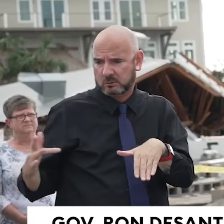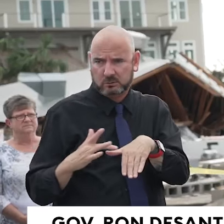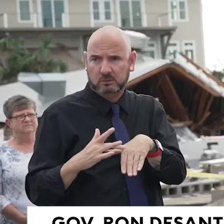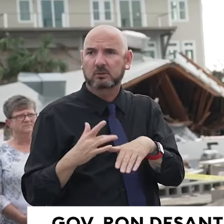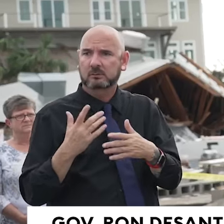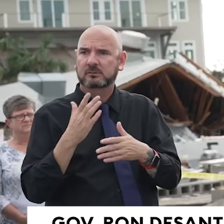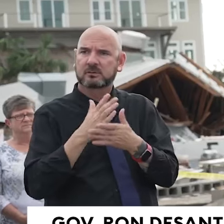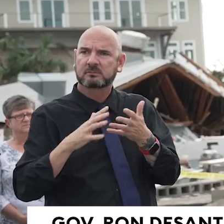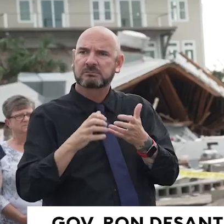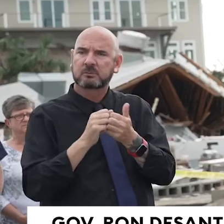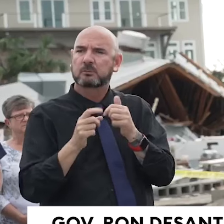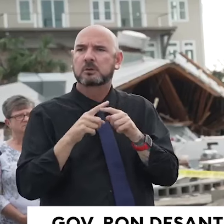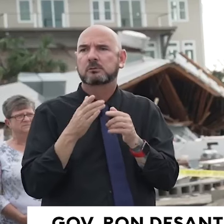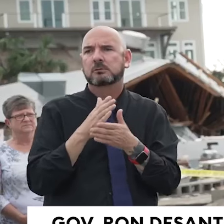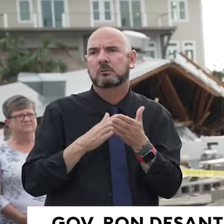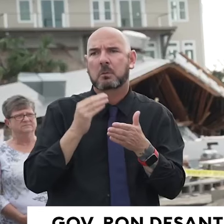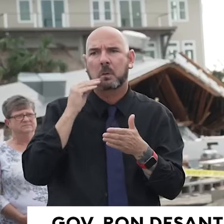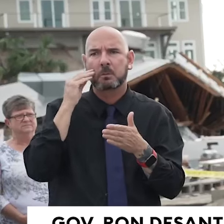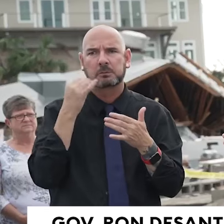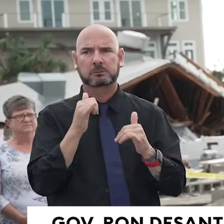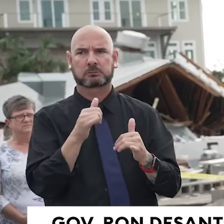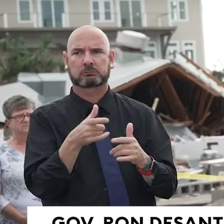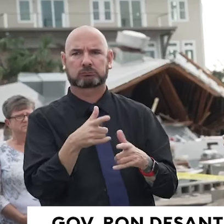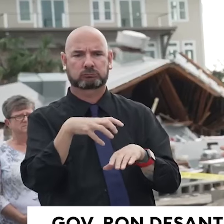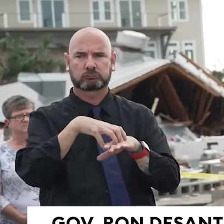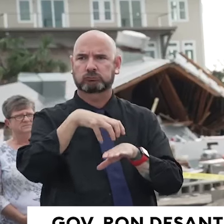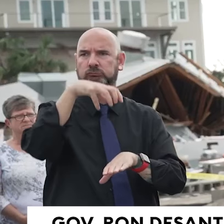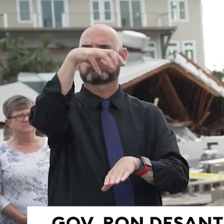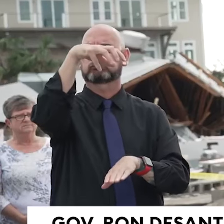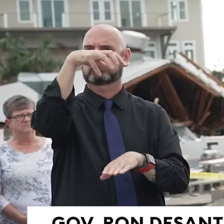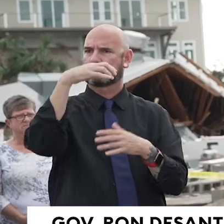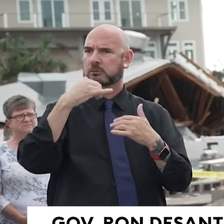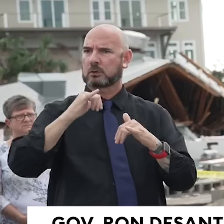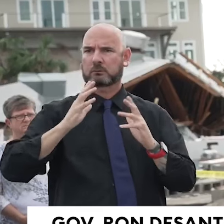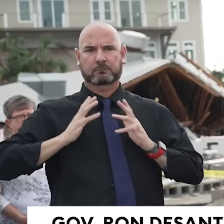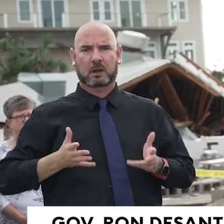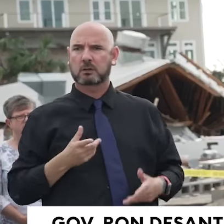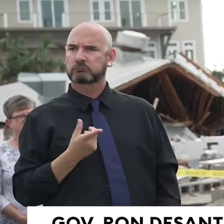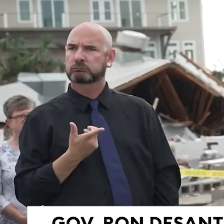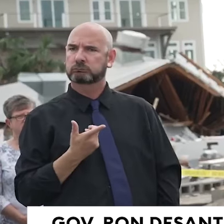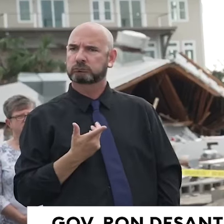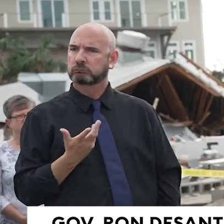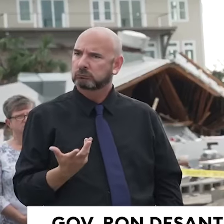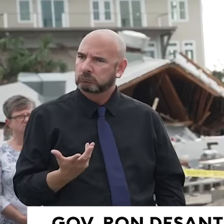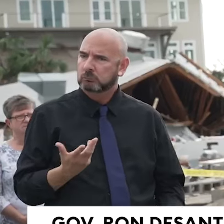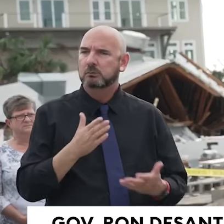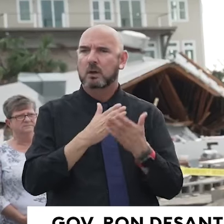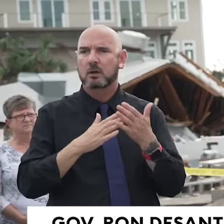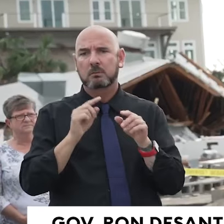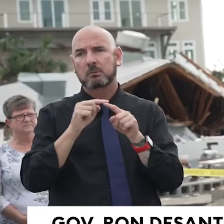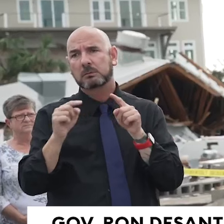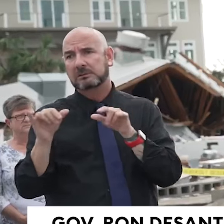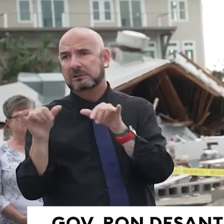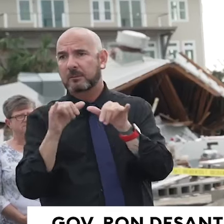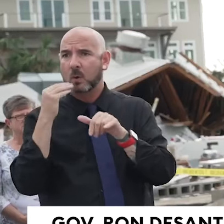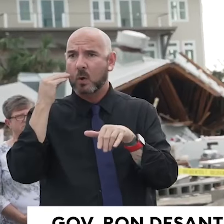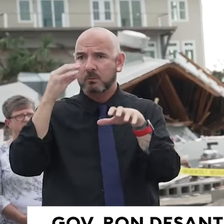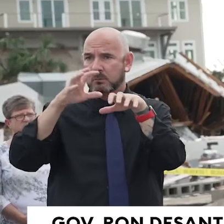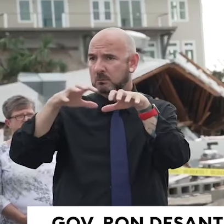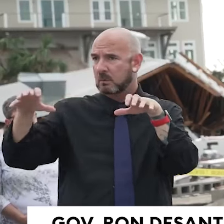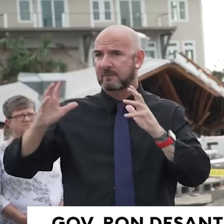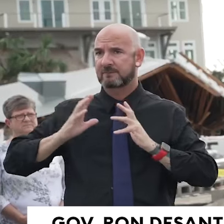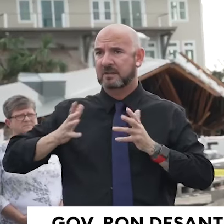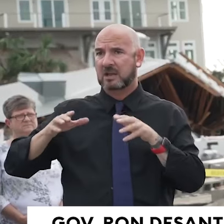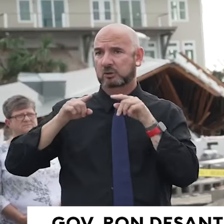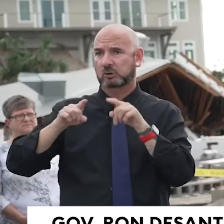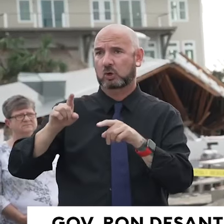some homes, particularly the ones that were high, that were fine. Some of those same homes that were fine during Idalia and